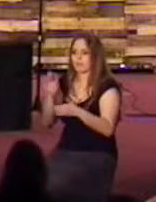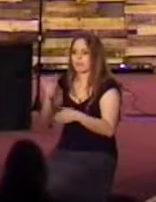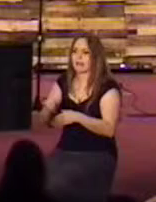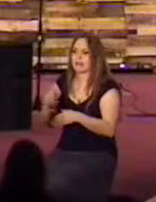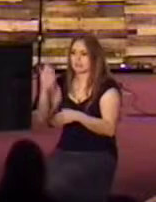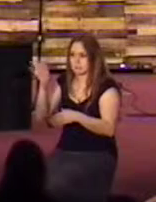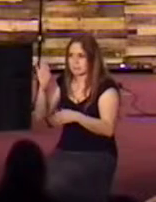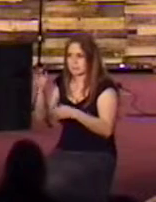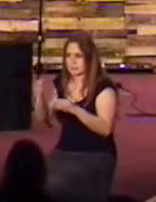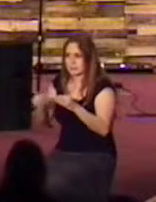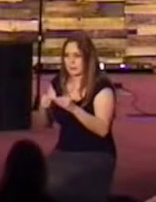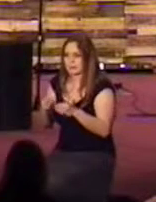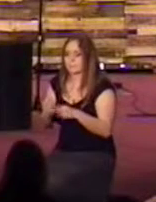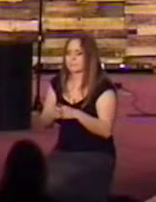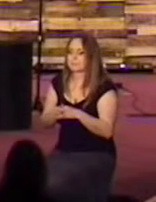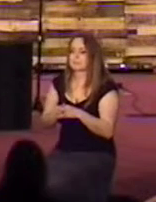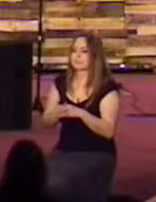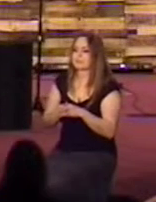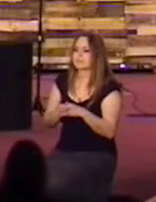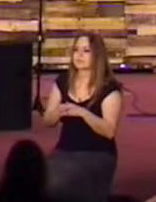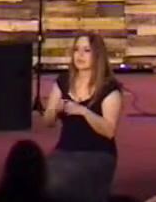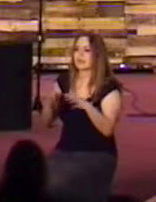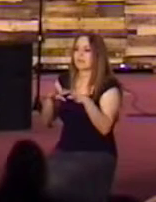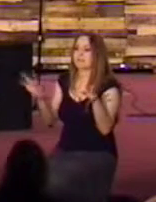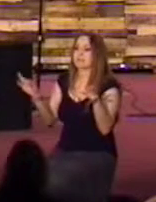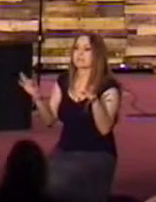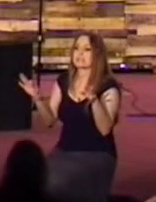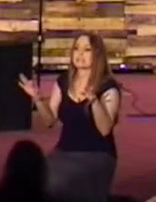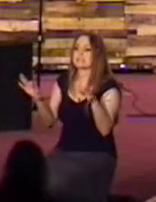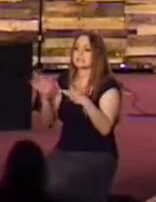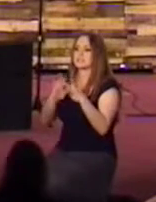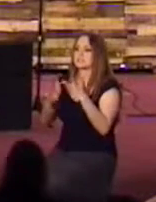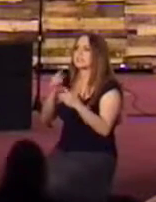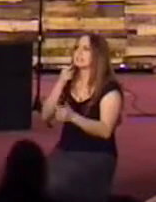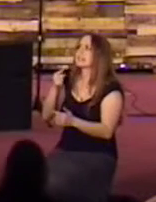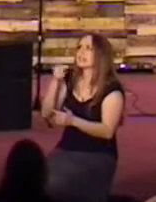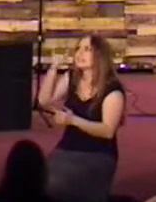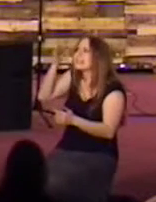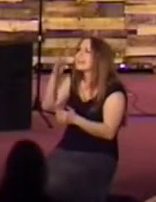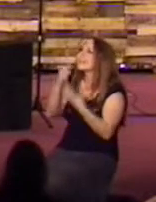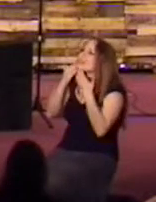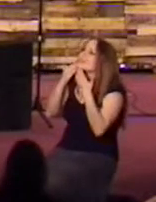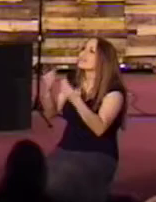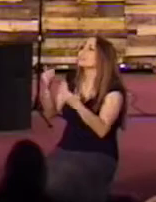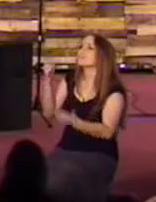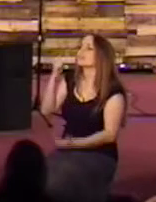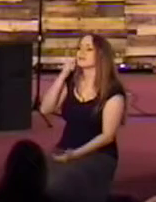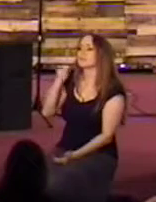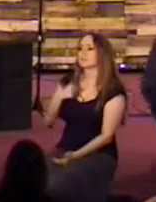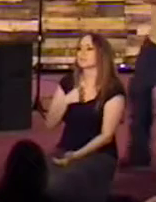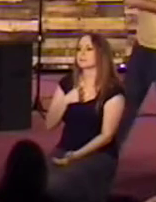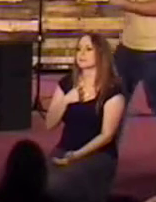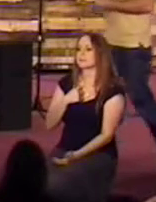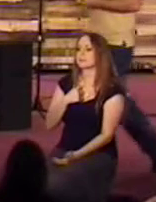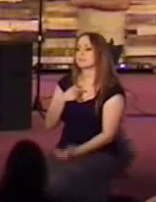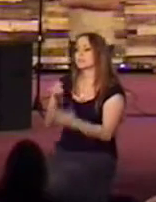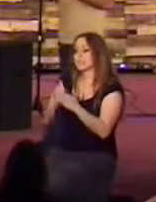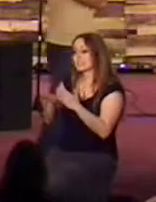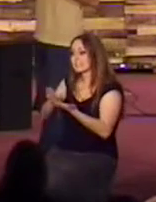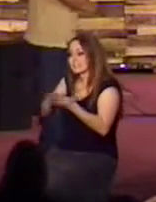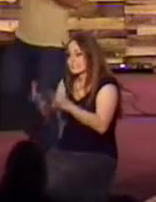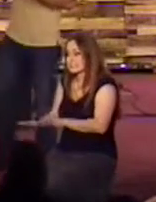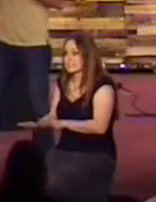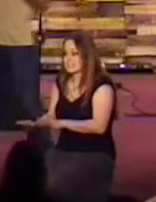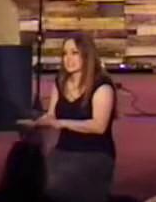is that phrase, God, thank you for hearing me. Because in the midst of this, in the midst of a death,